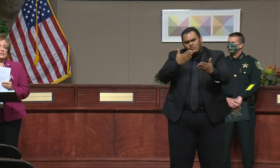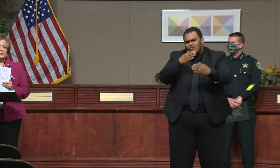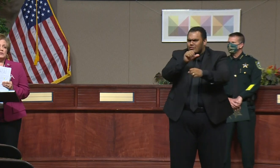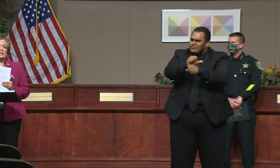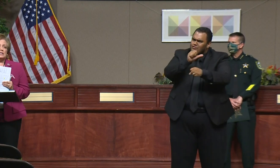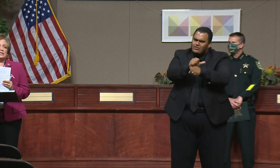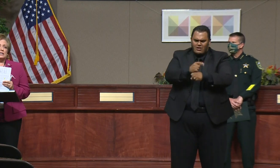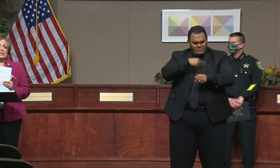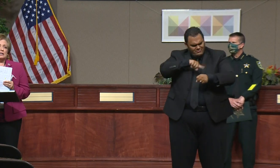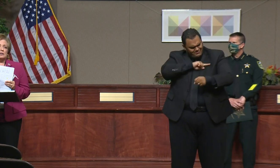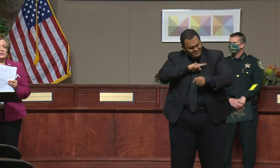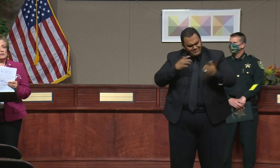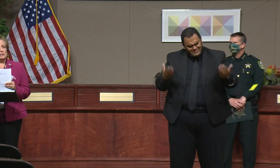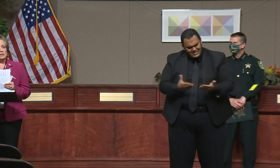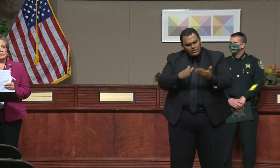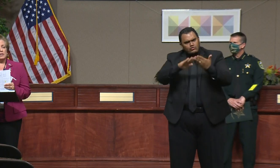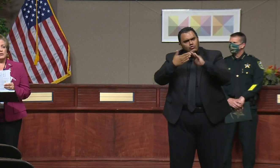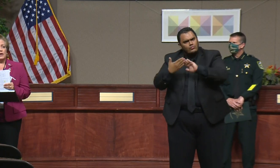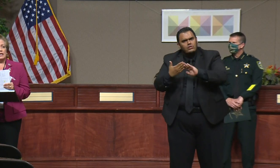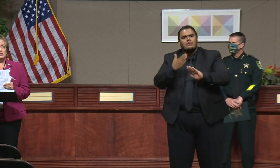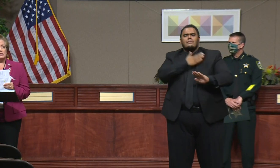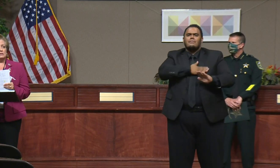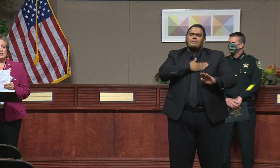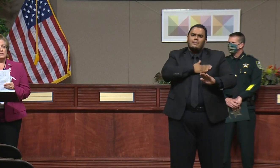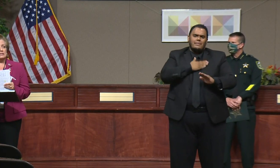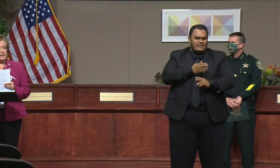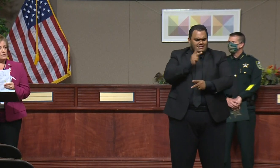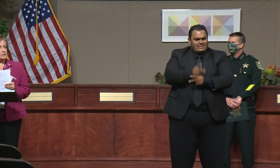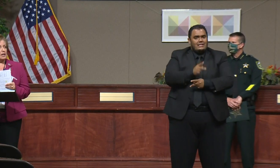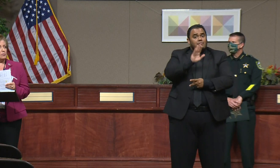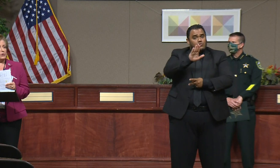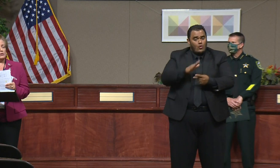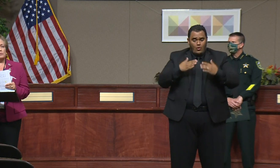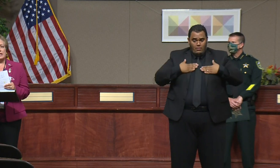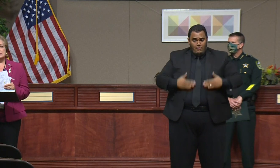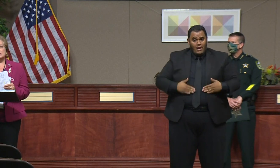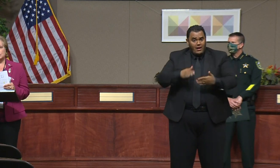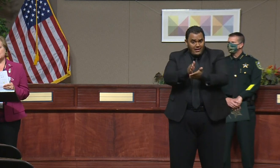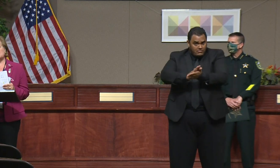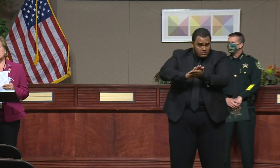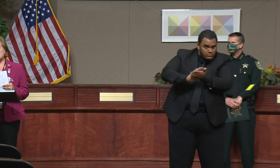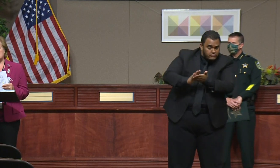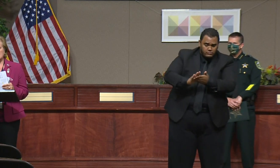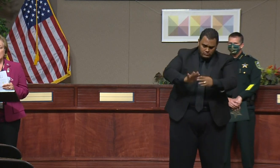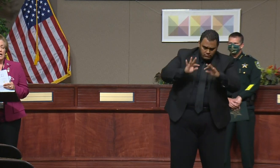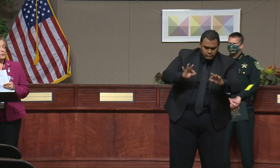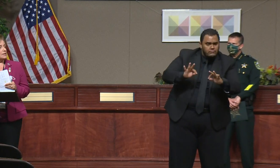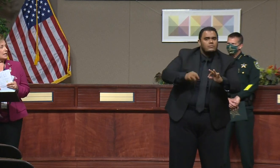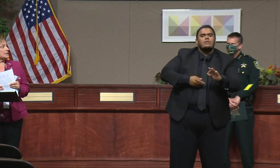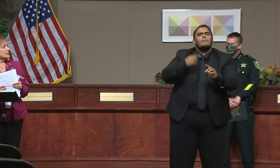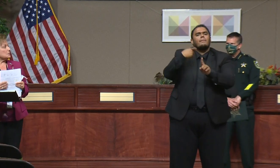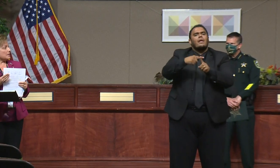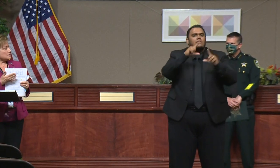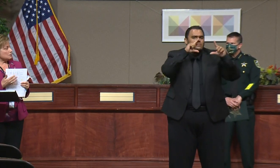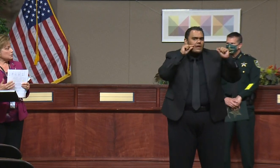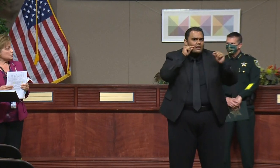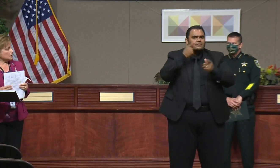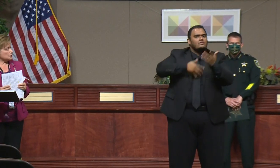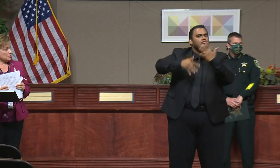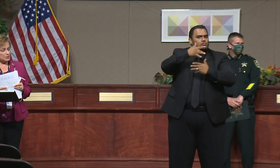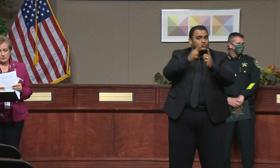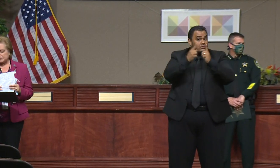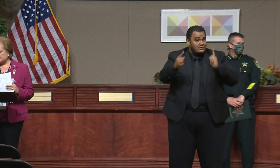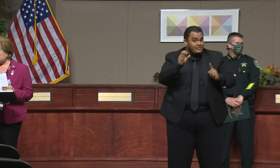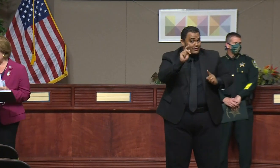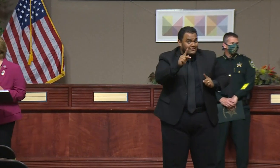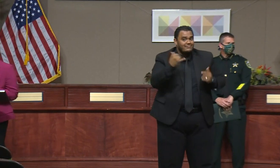as a community, and you keep your hygiene standards up, wearing your mask and social distancing. And with that, I'd like to pass it over to Dr.